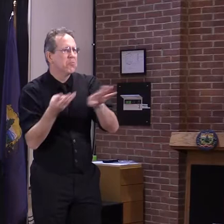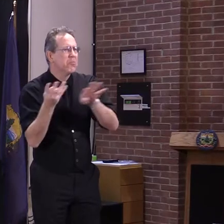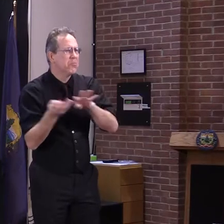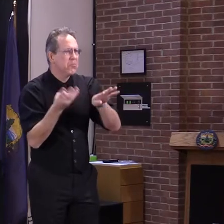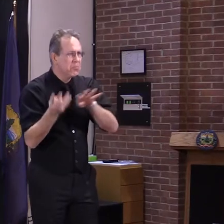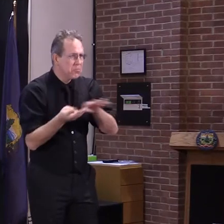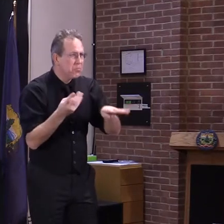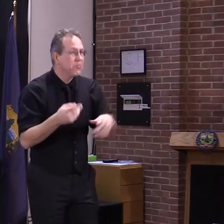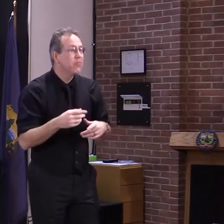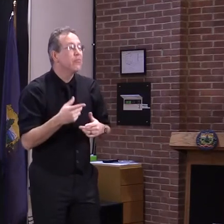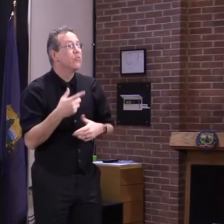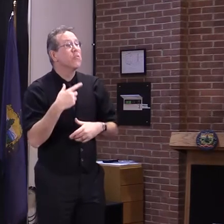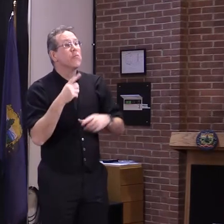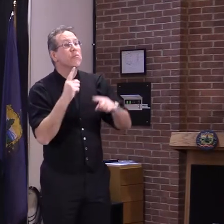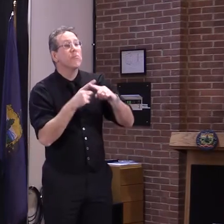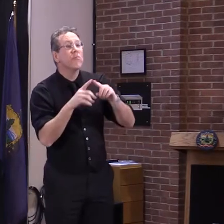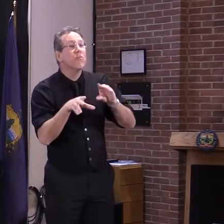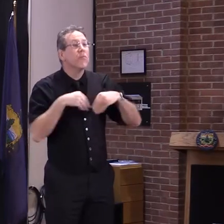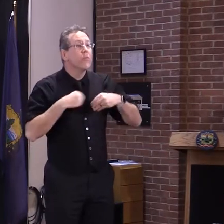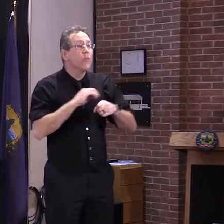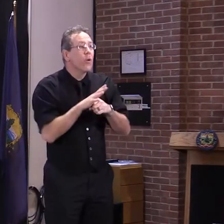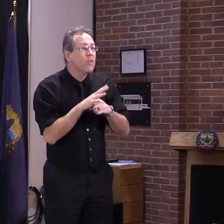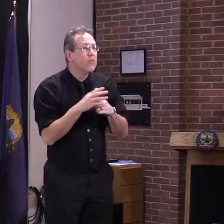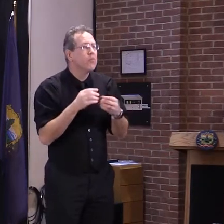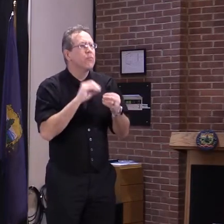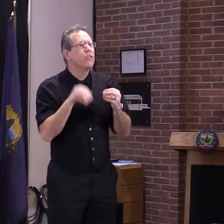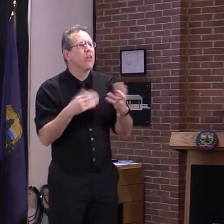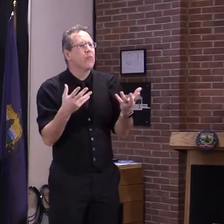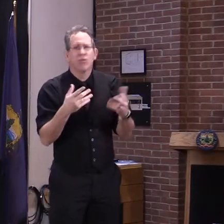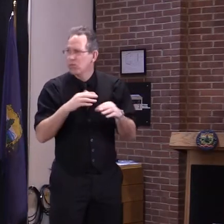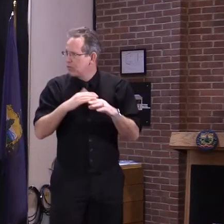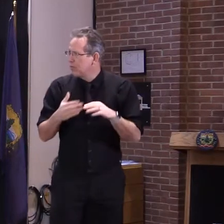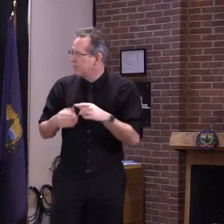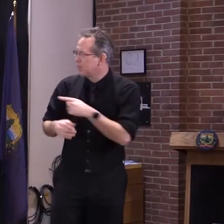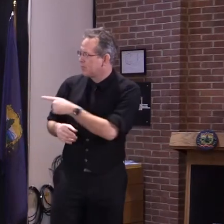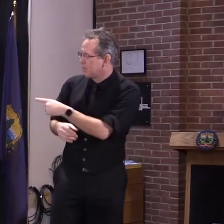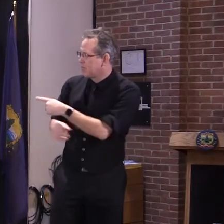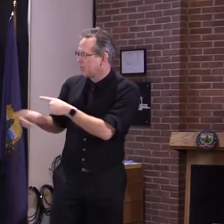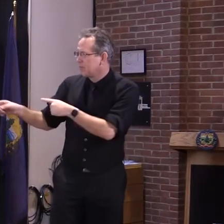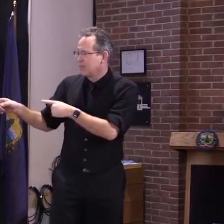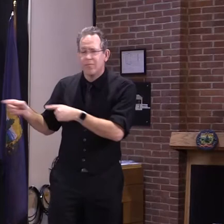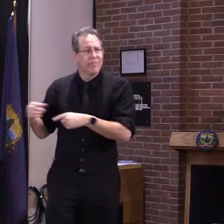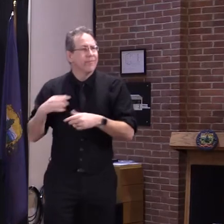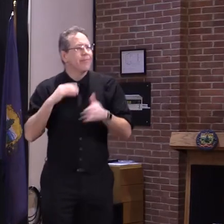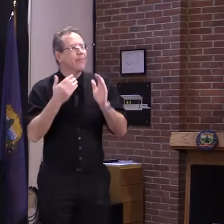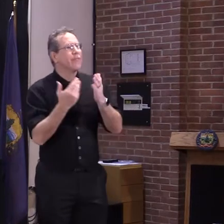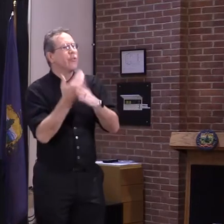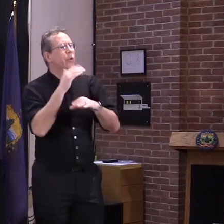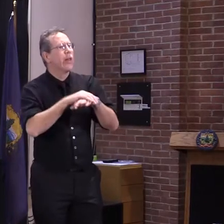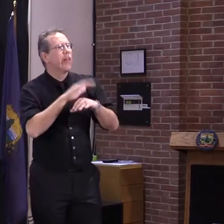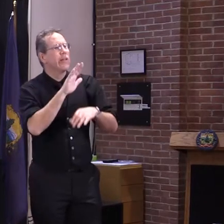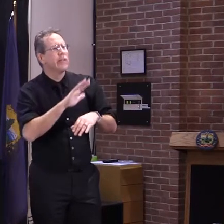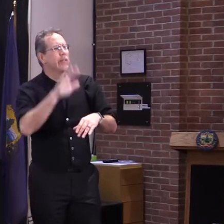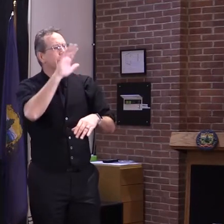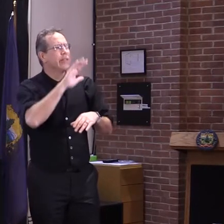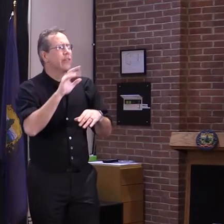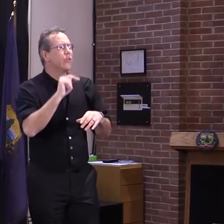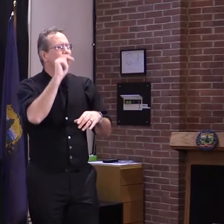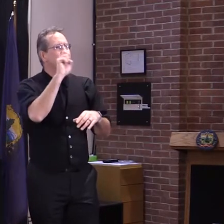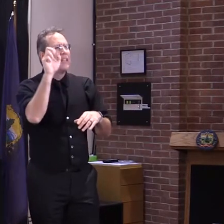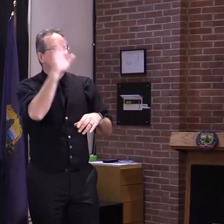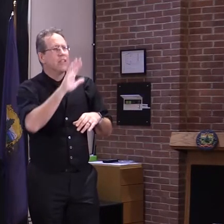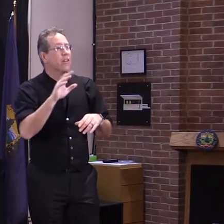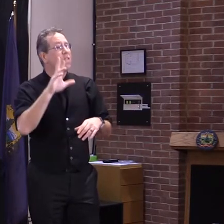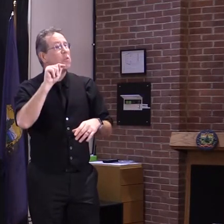down as a result. The next slide we just wanted to show, because you can see that Vermont is moving similarly to the rest of the Northeast,